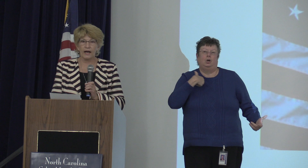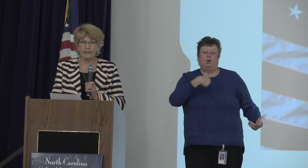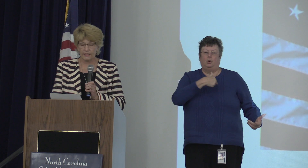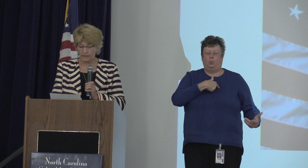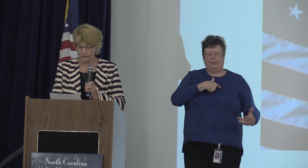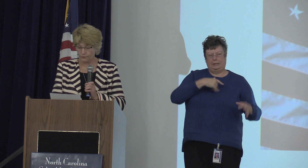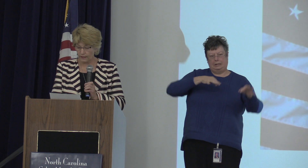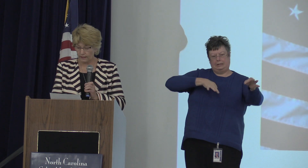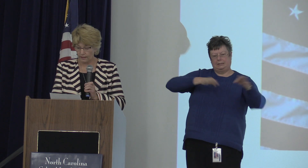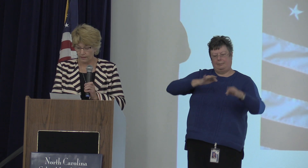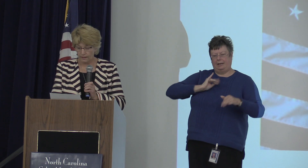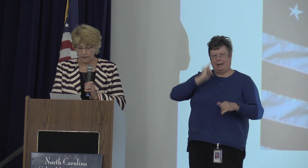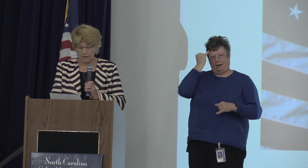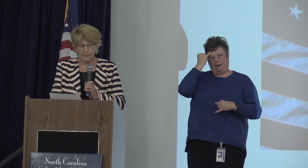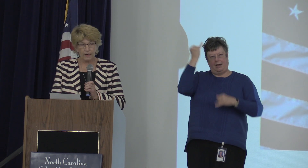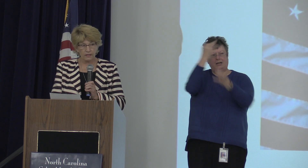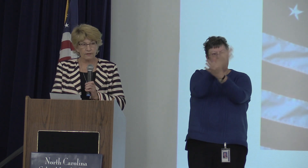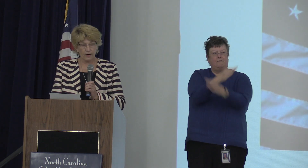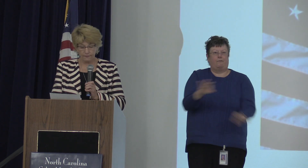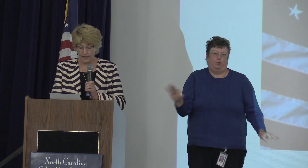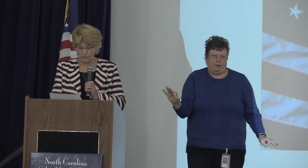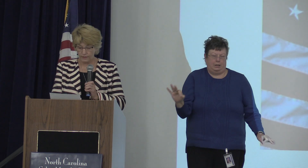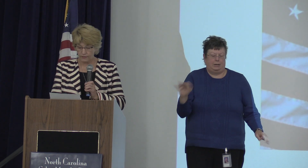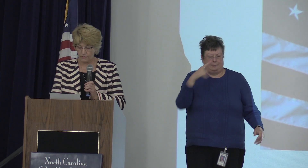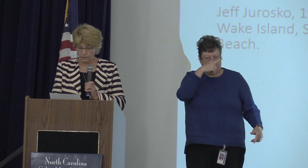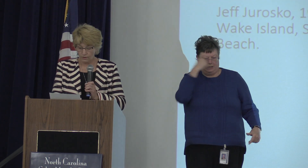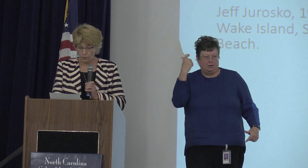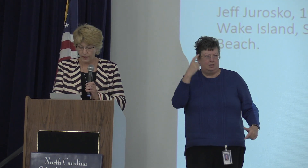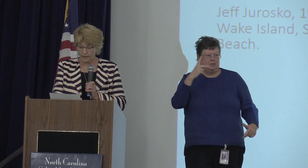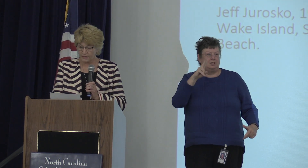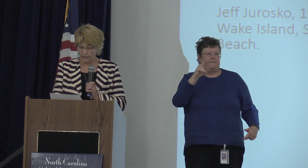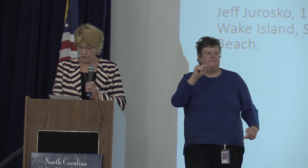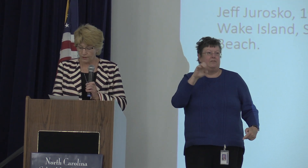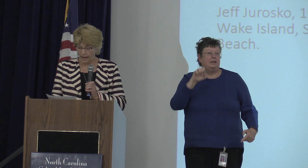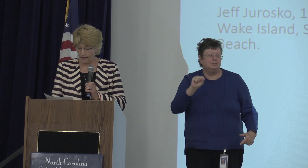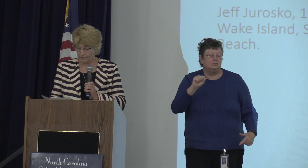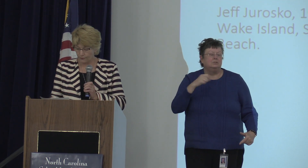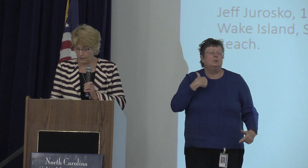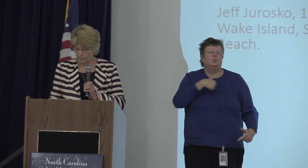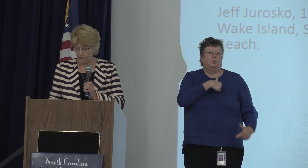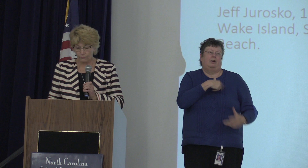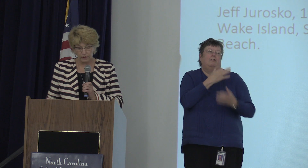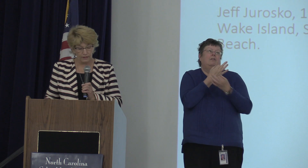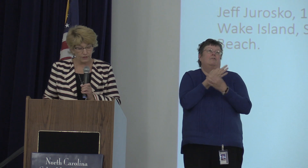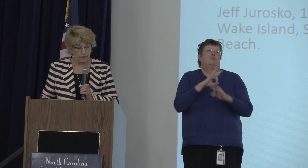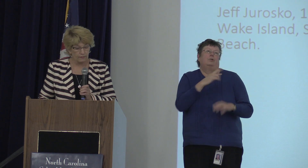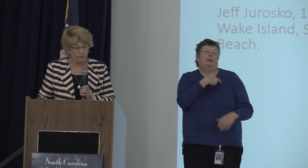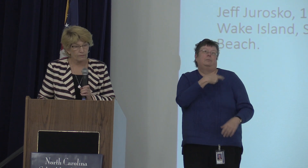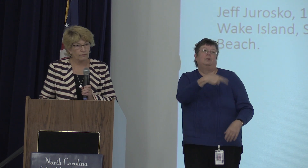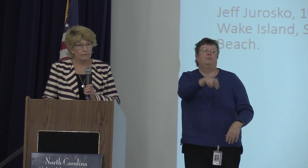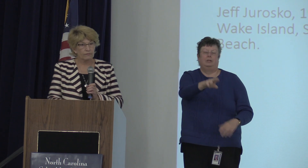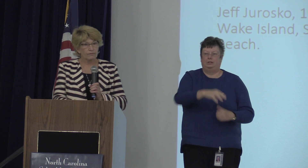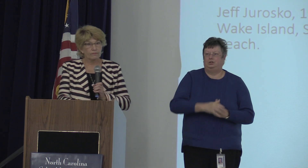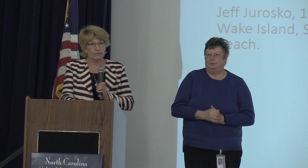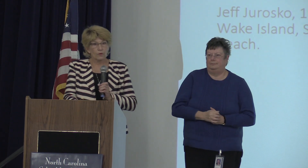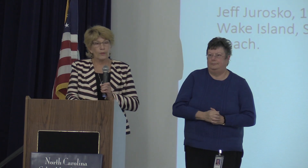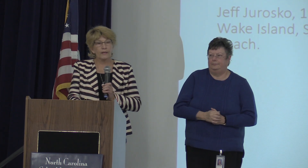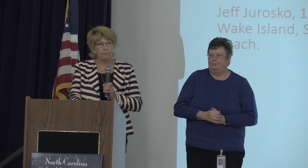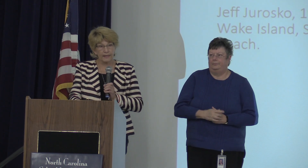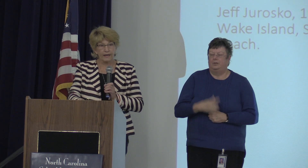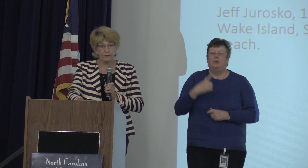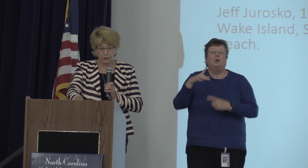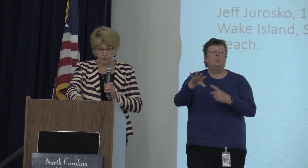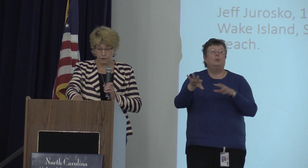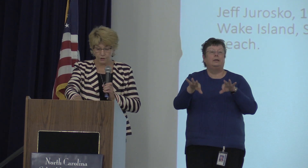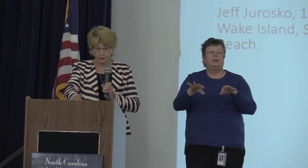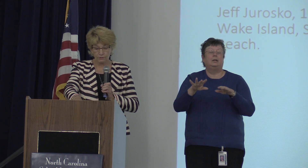state our ideas freely. Because of our veterans, we continue to have freedom of religion. We